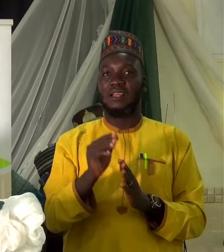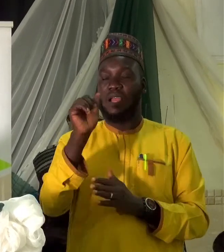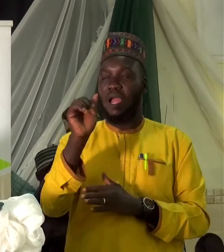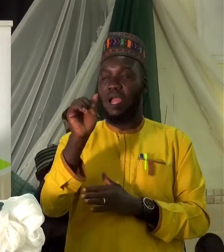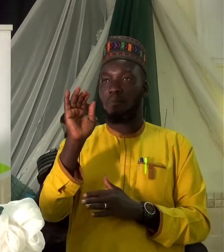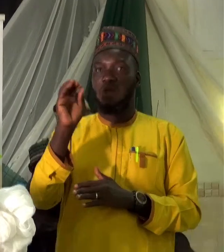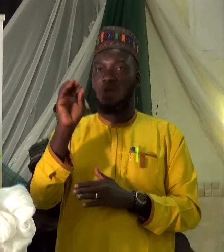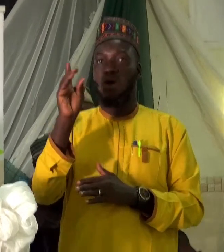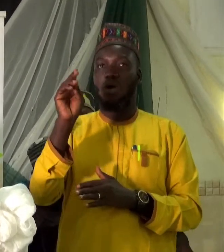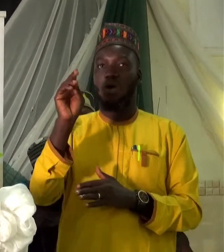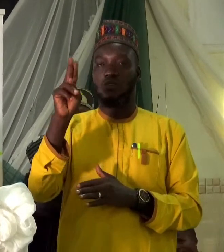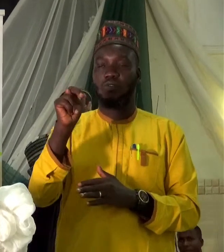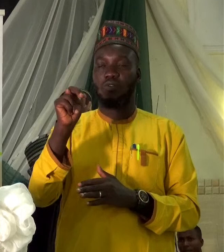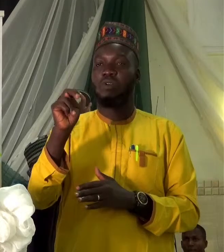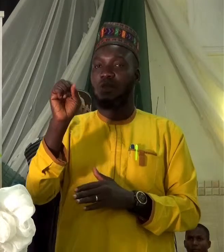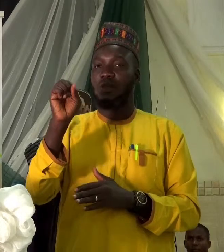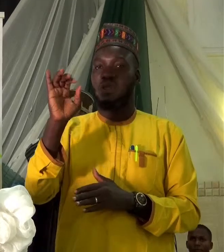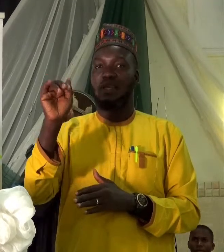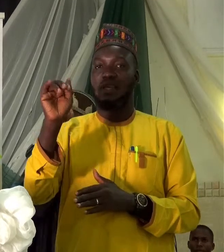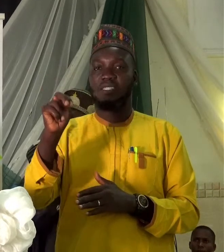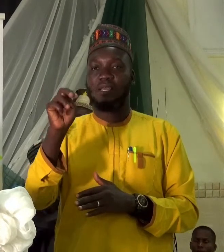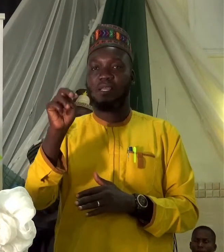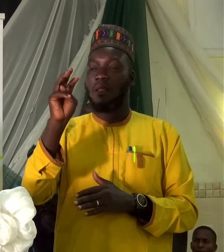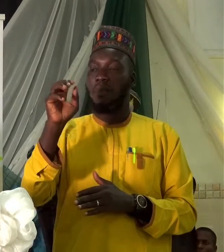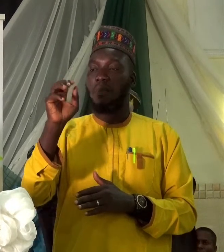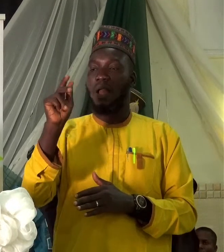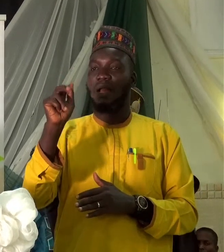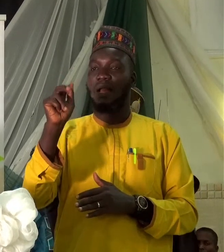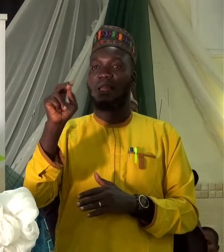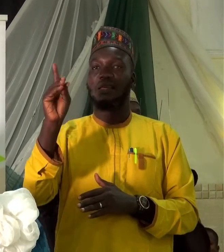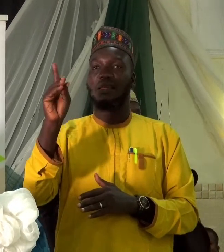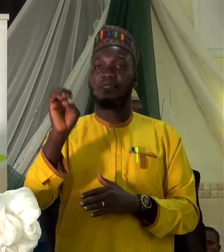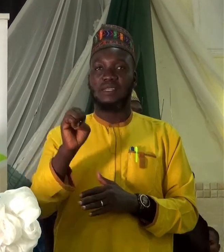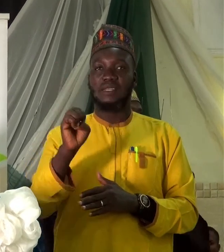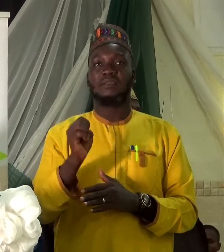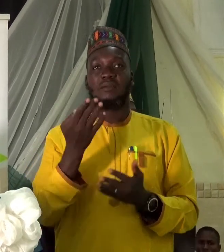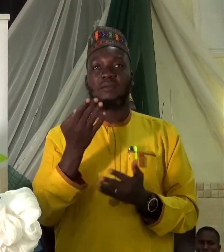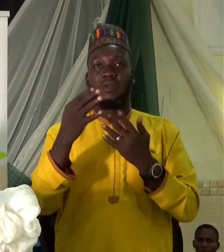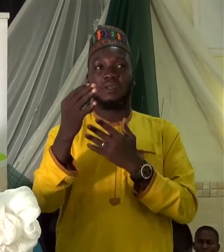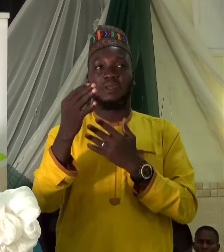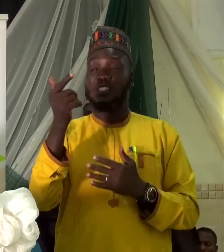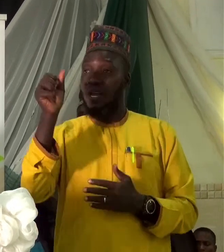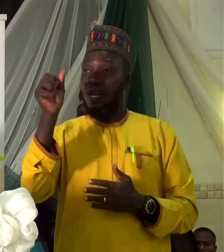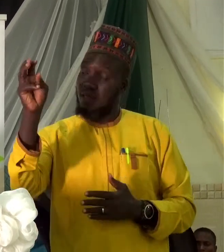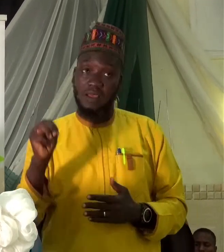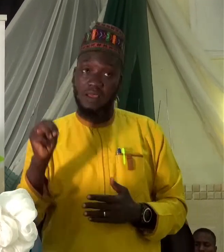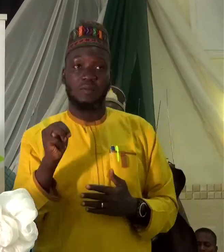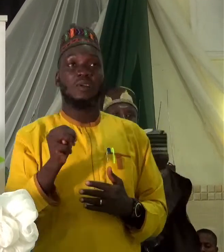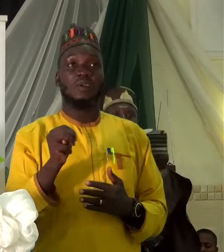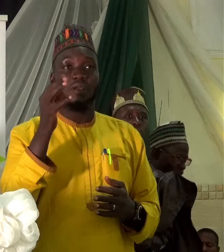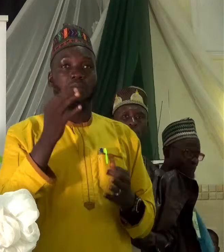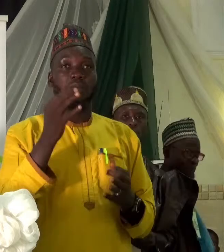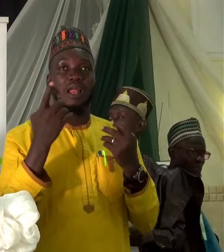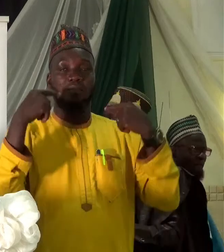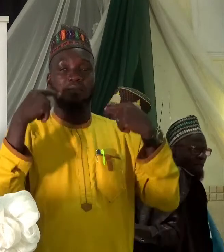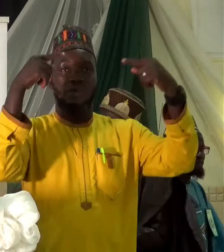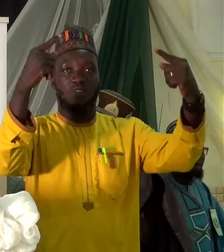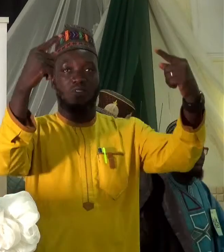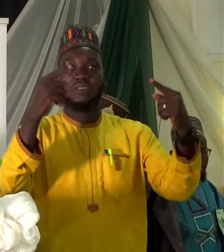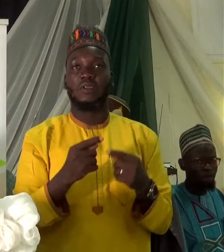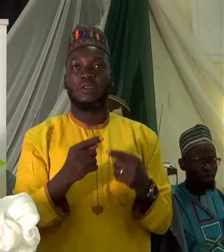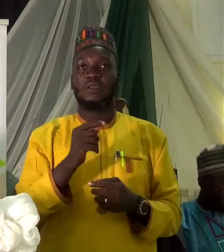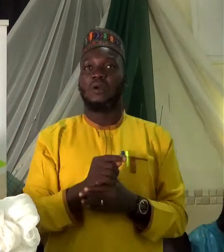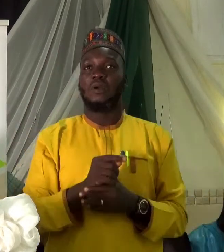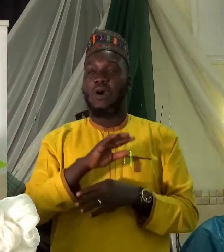Seyi Makinde Olorun jo nu o lase yori te ba lase yori gbogbo ana la gbeje gbadun re gbogbo an ti wa pesi